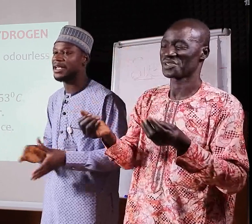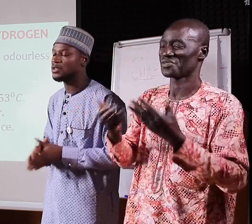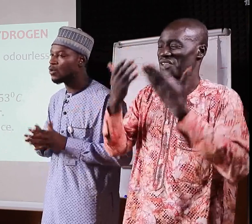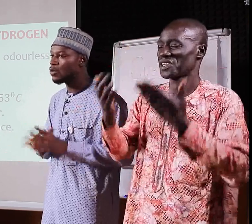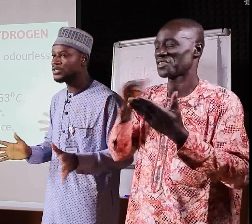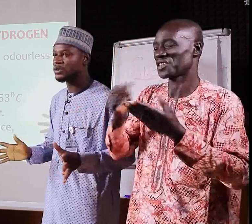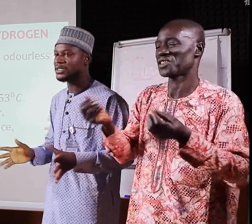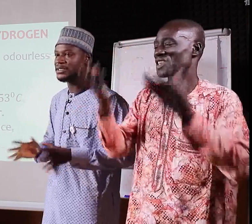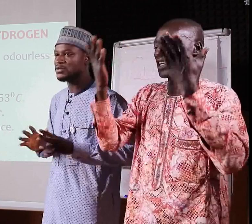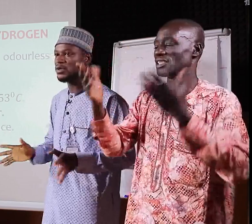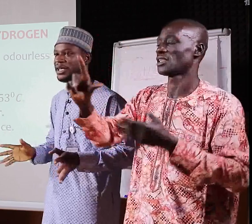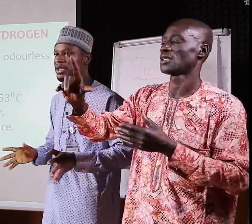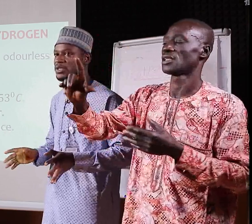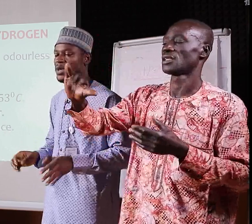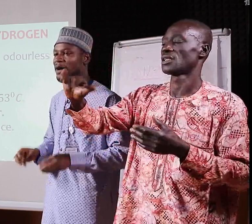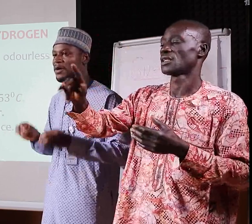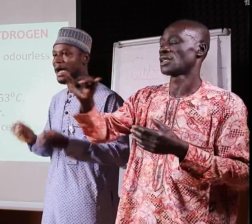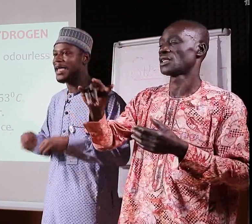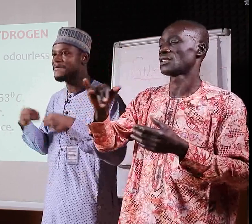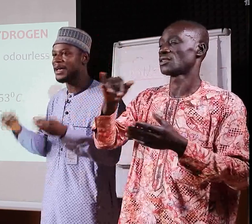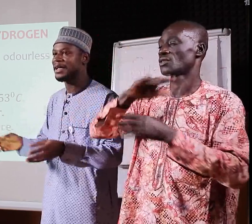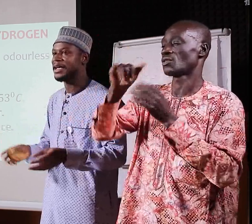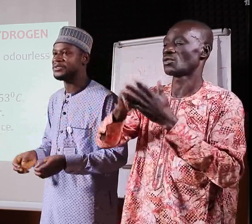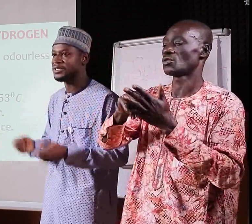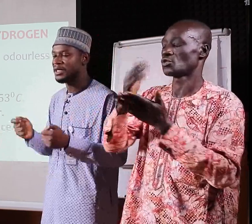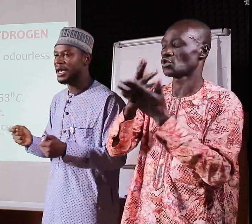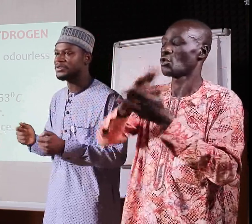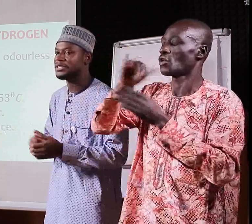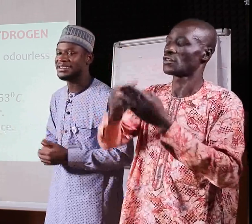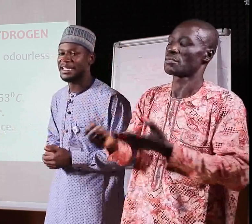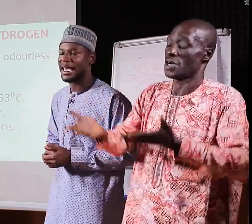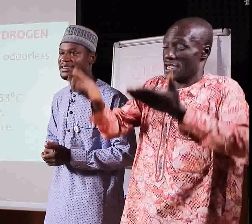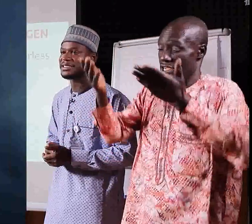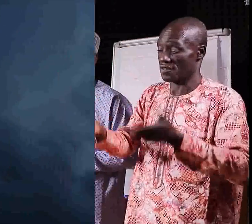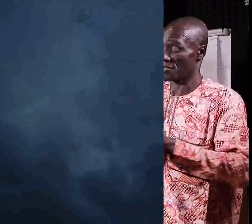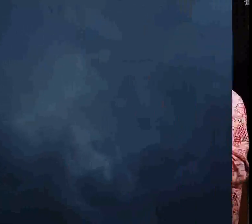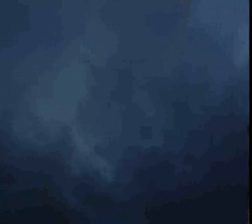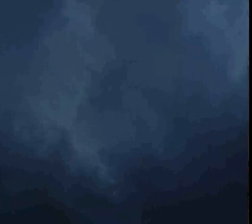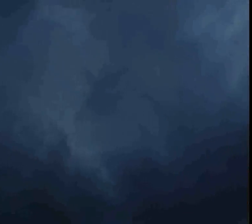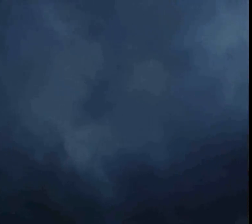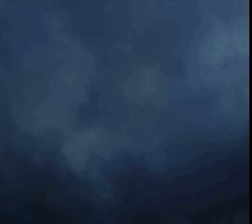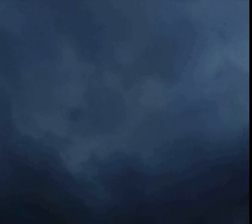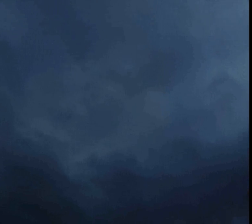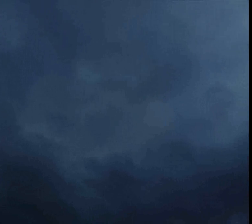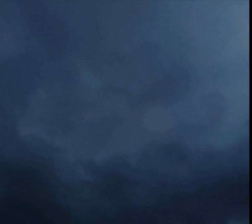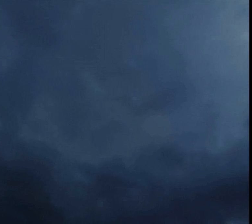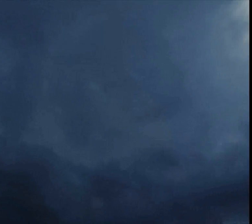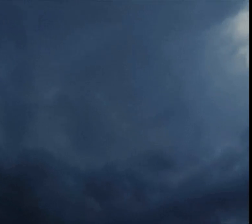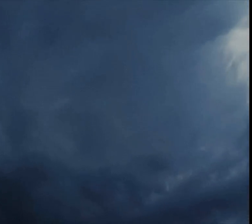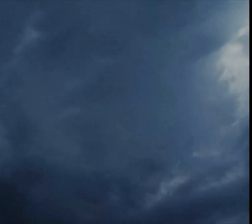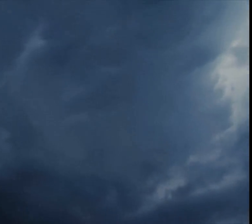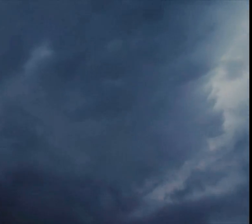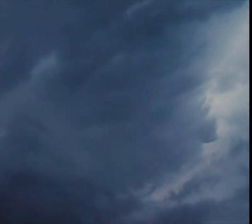very light. All the substances, all the elements we have are heavier than hydrogen. Hydrogen is the lightest among them.